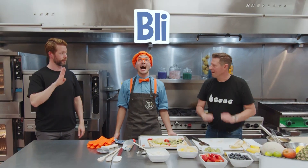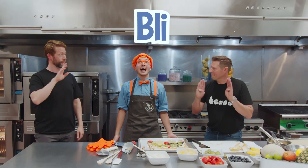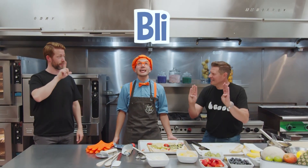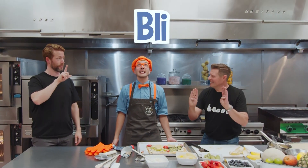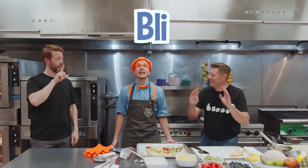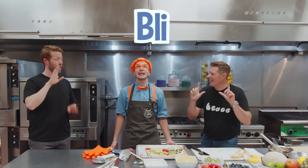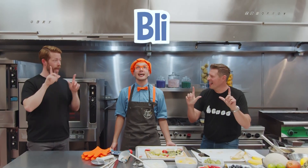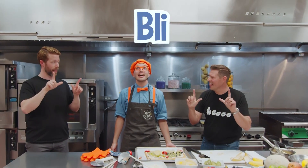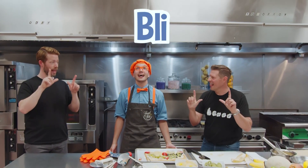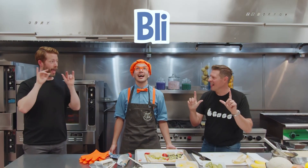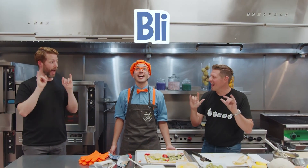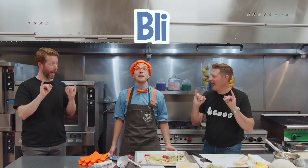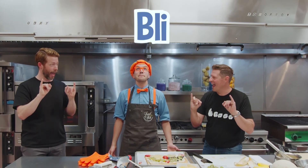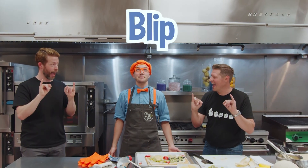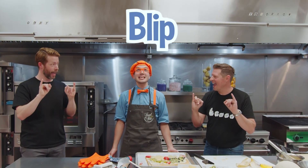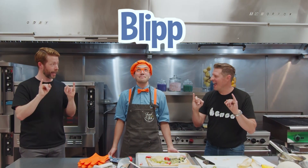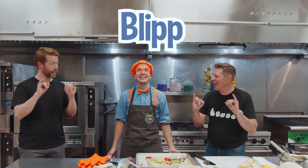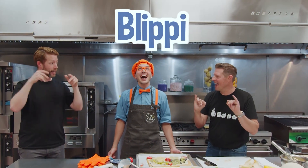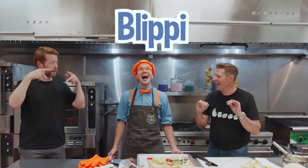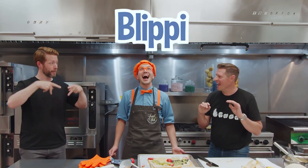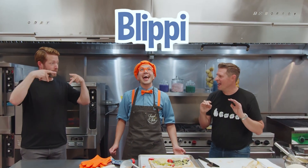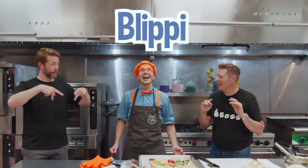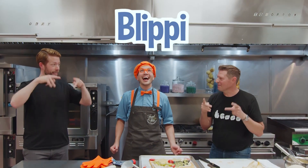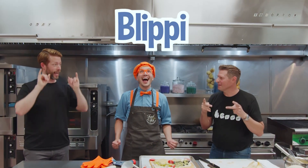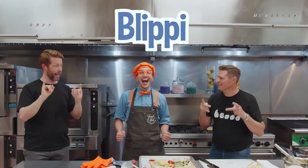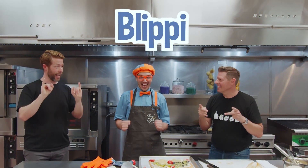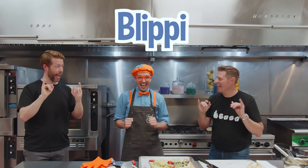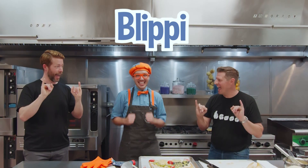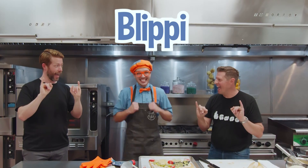-L-I-P-P-I!